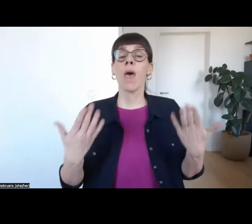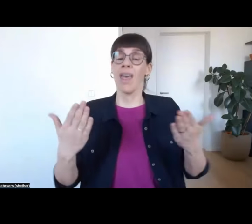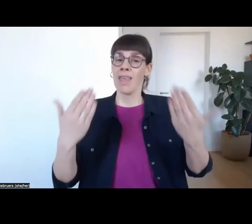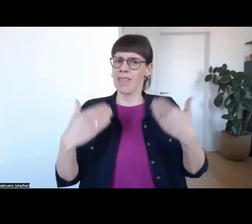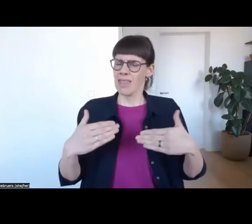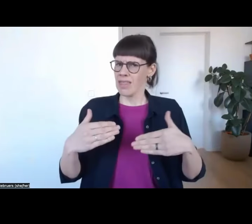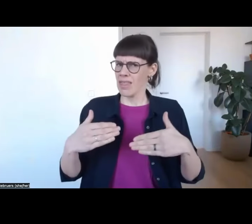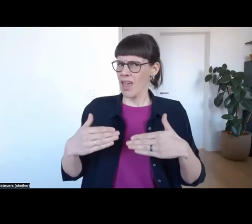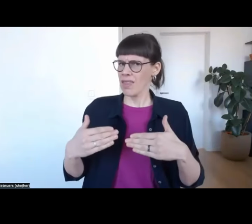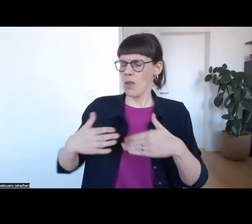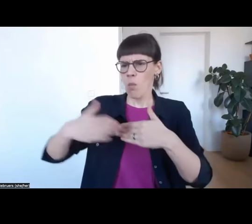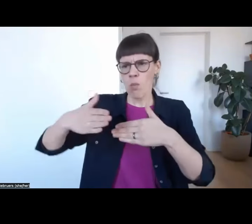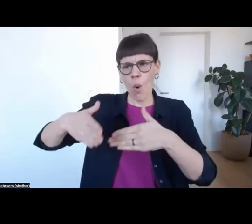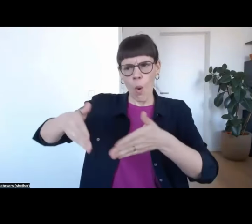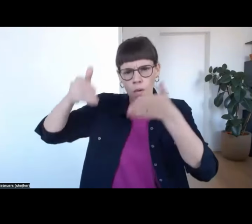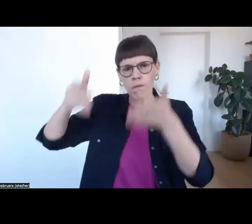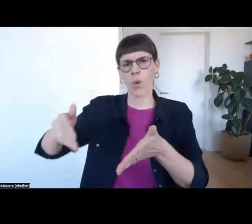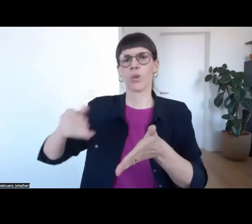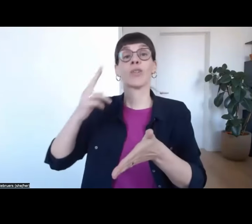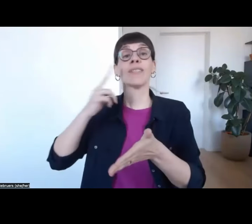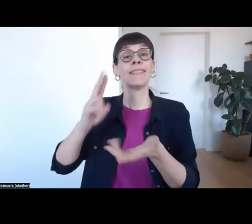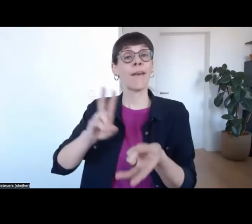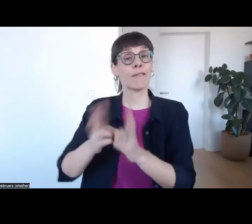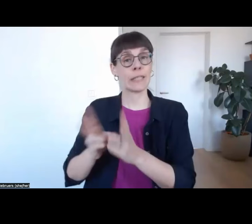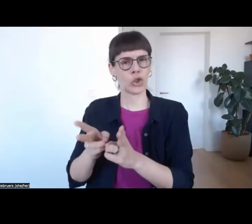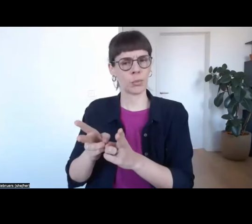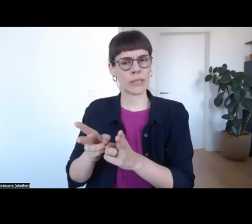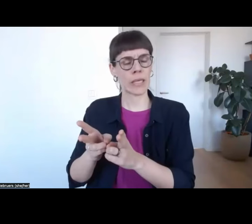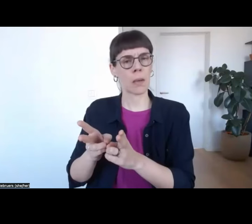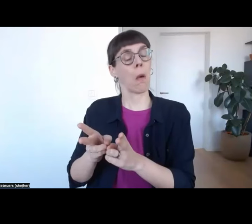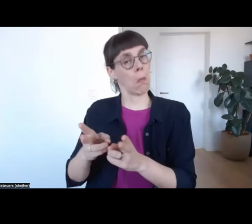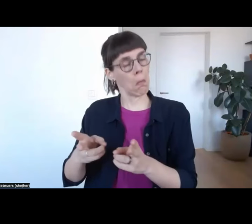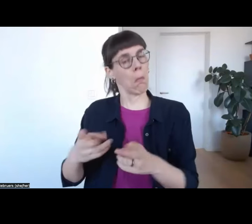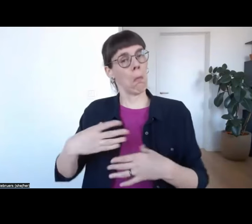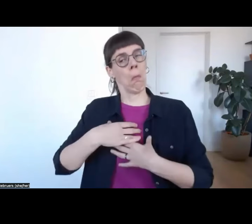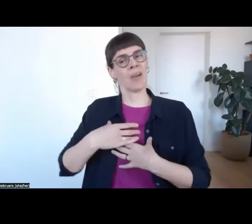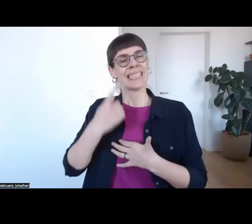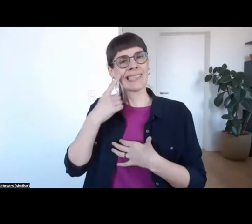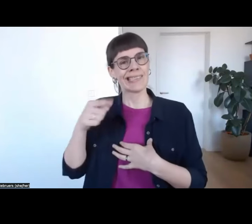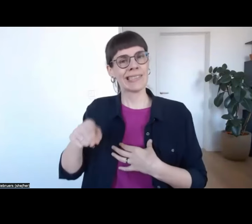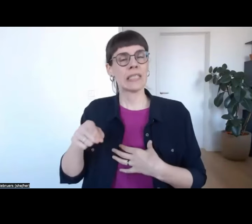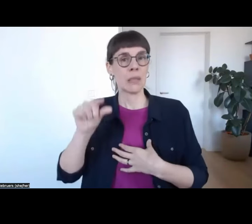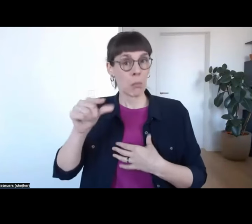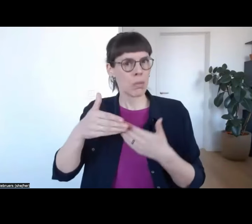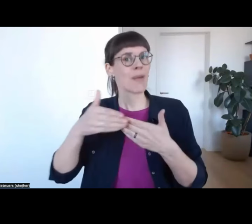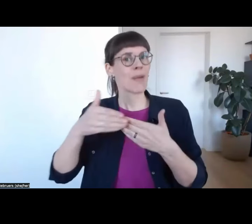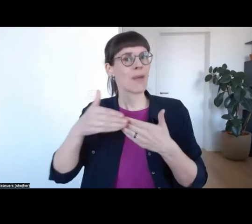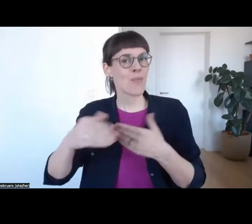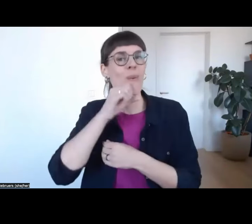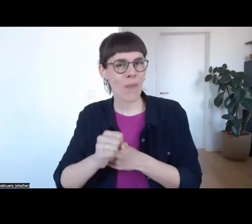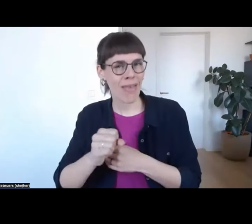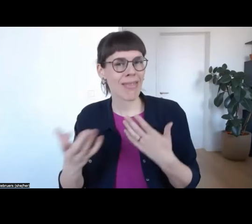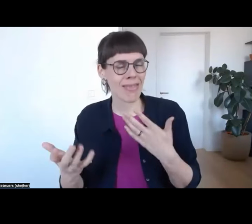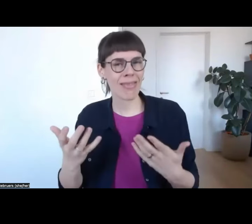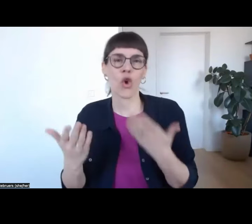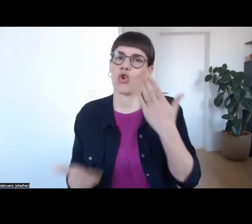So that was one area of interest. And then looking at deaf interpreters, we found